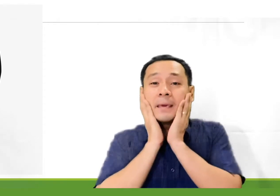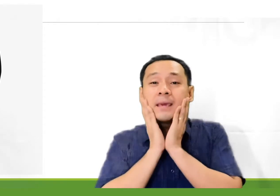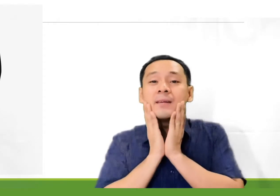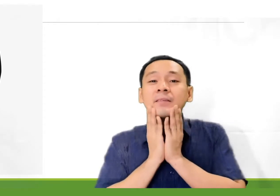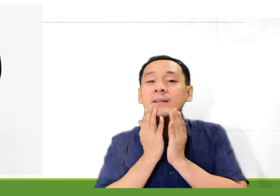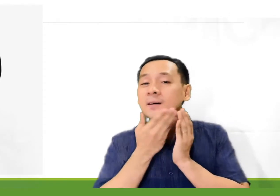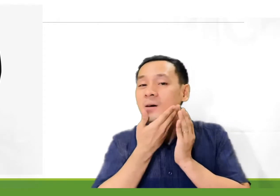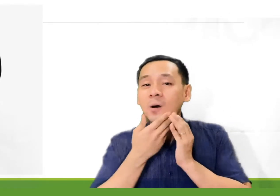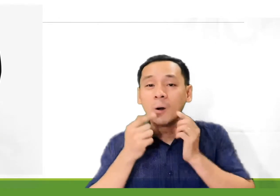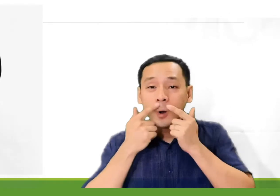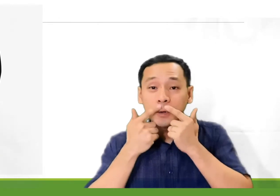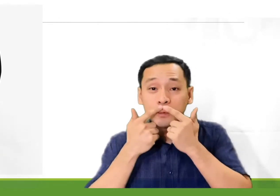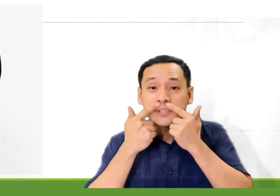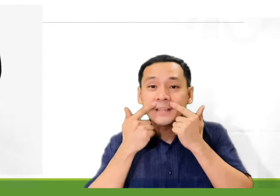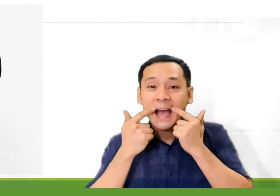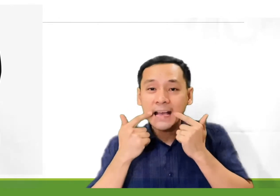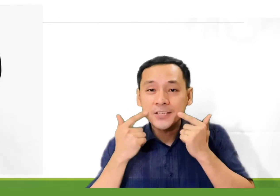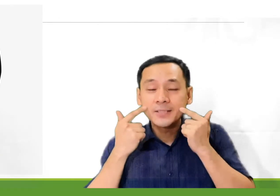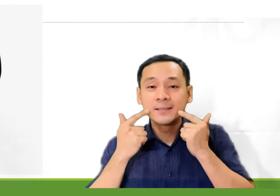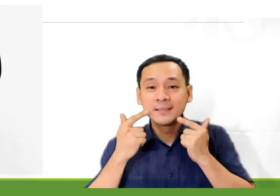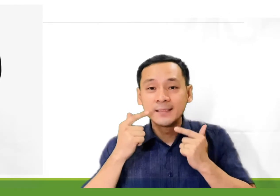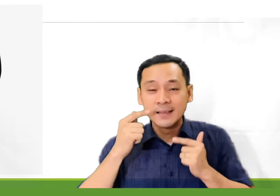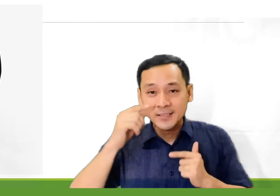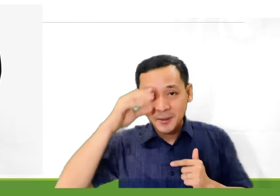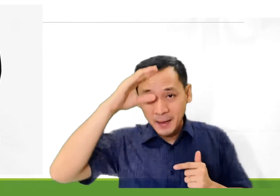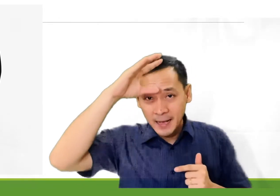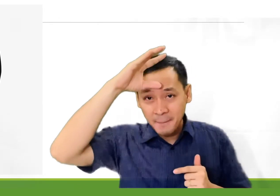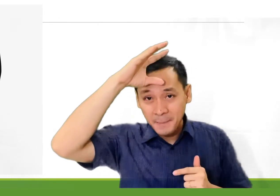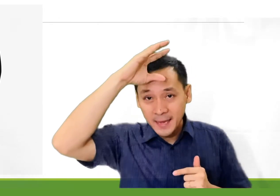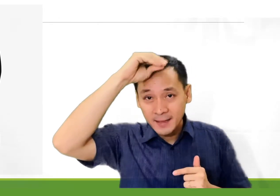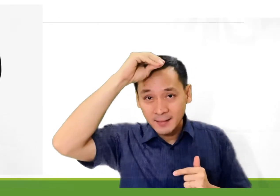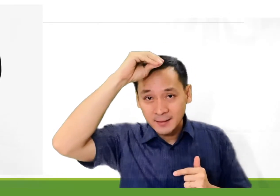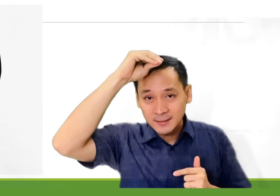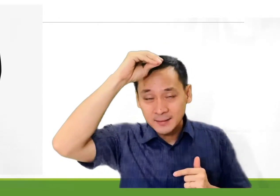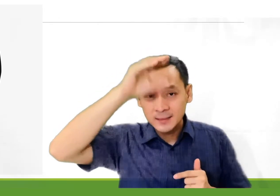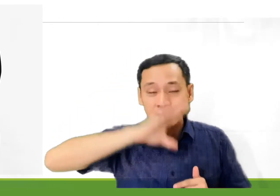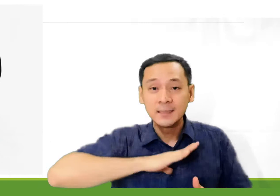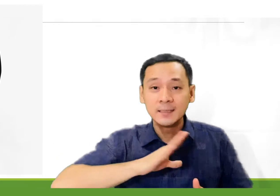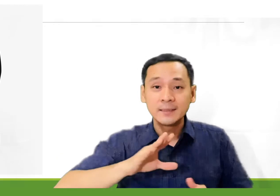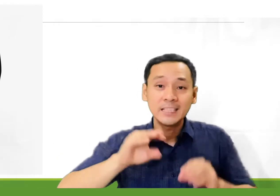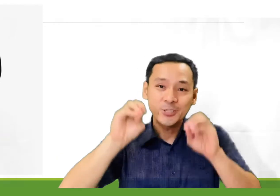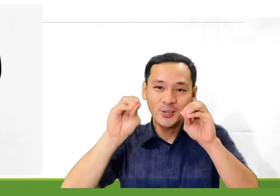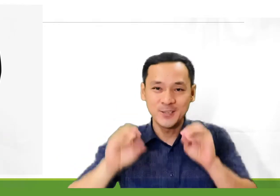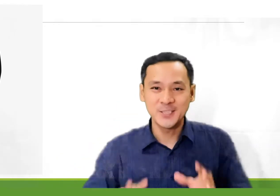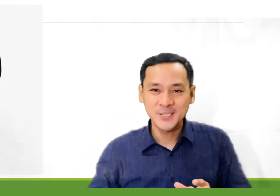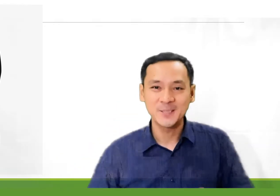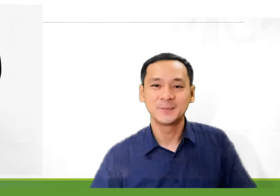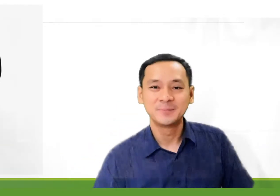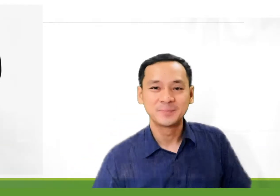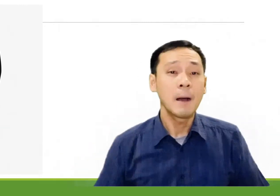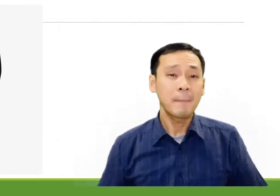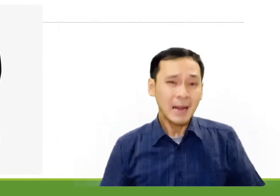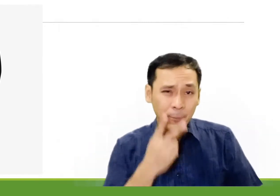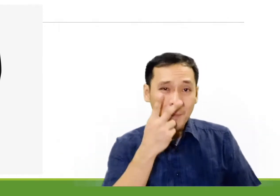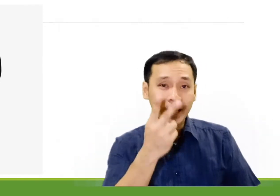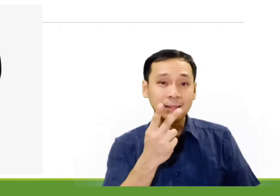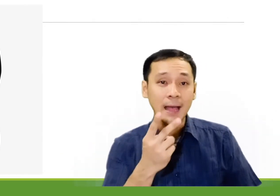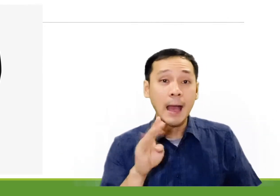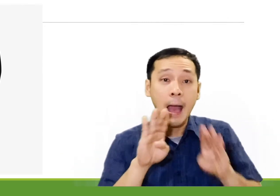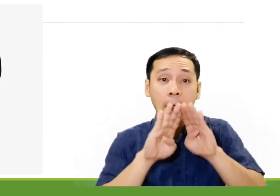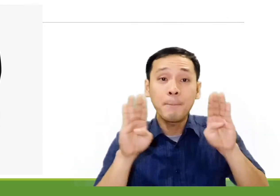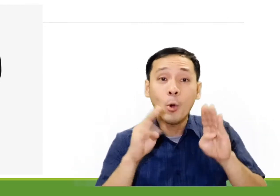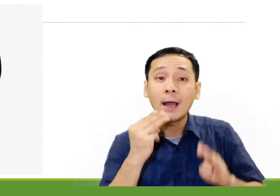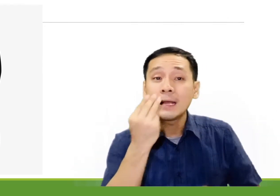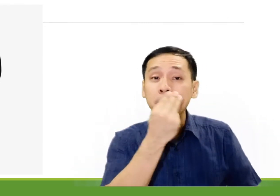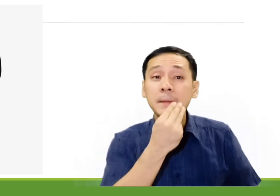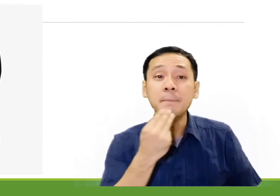walang beard or mustache sa mga male teachers para po